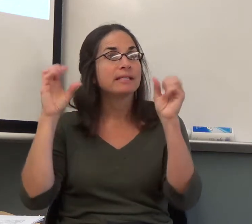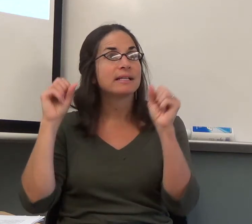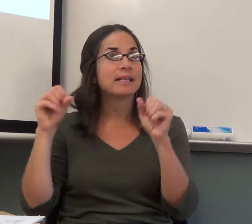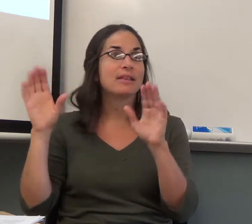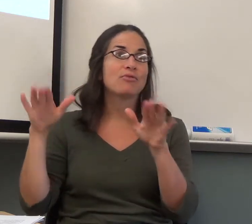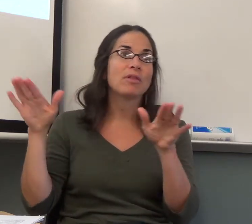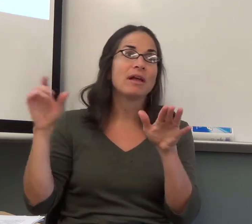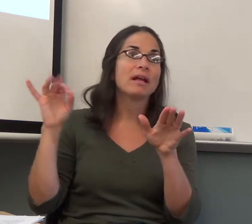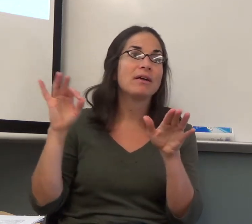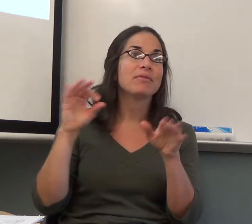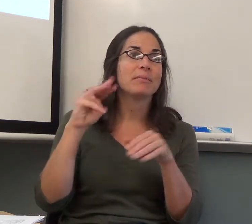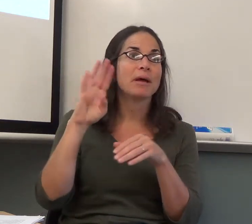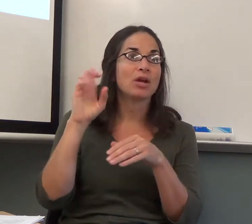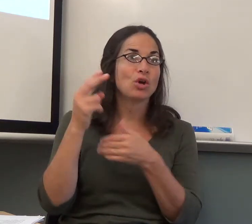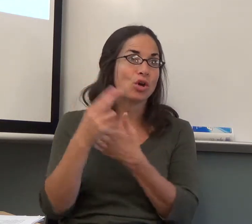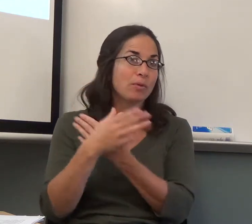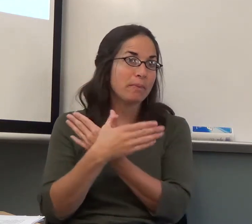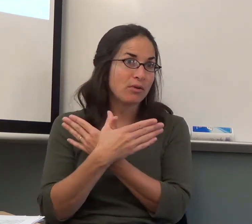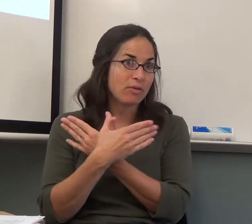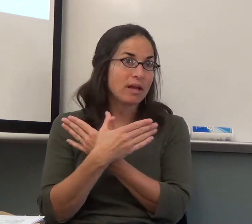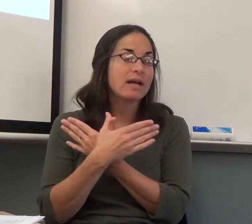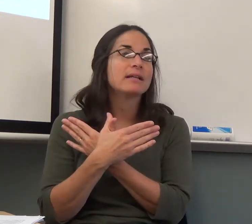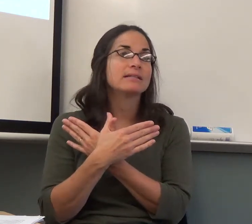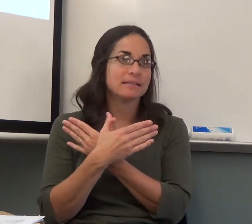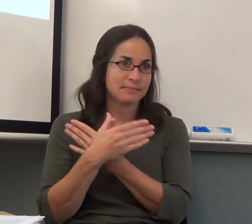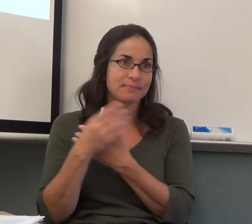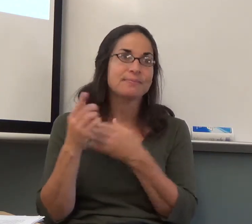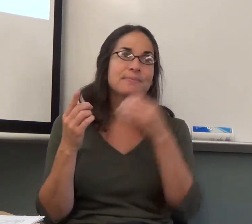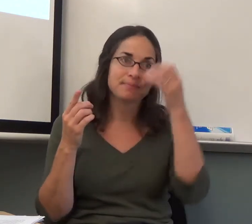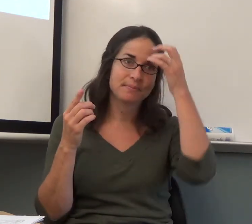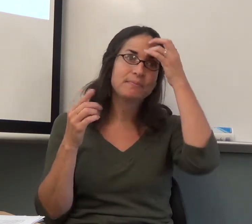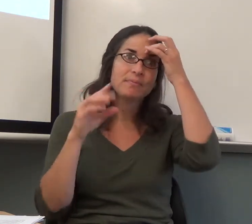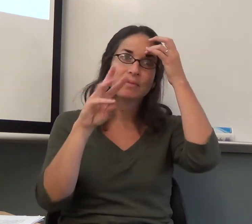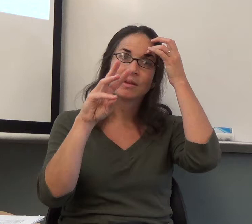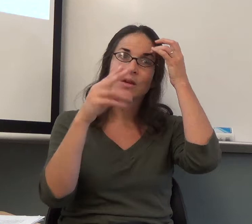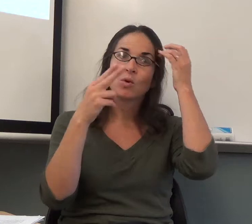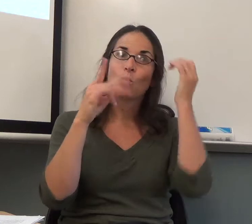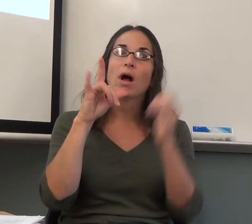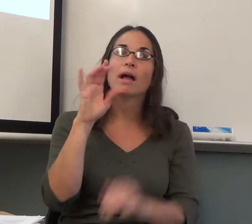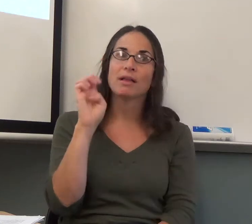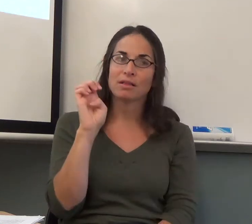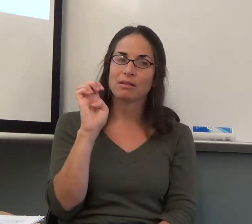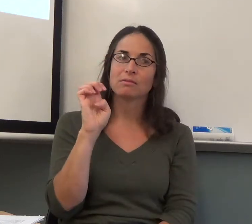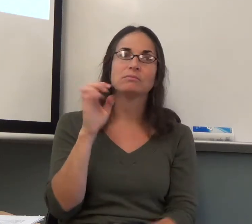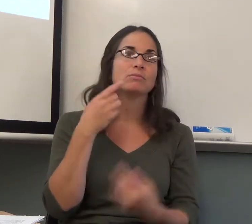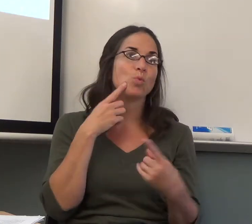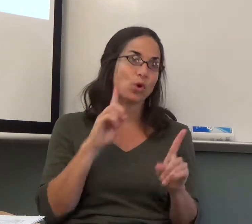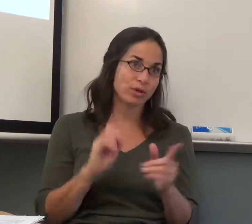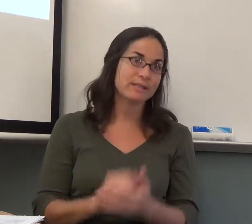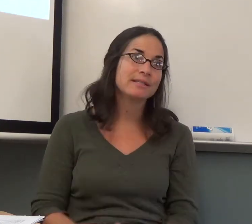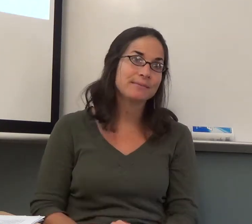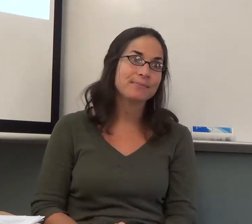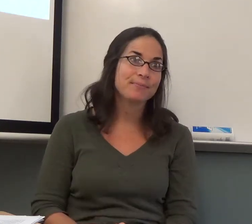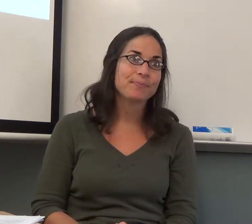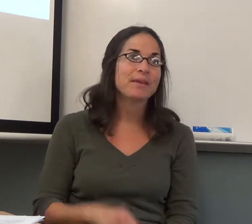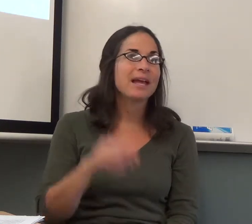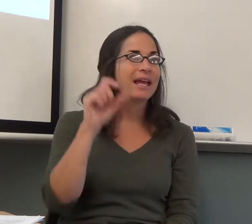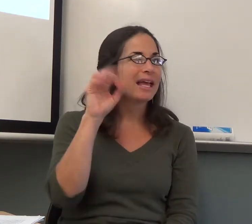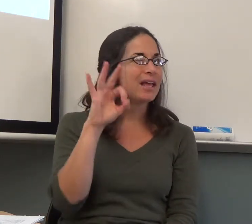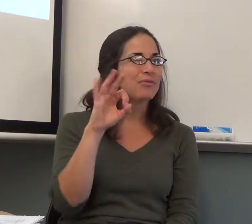monarch butterflies. Nicely done. Yeah. The word while will work. With If since. I say although the natural world is